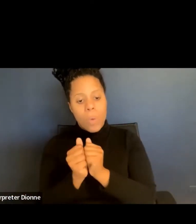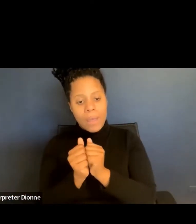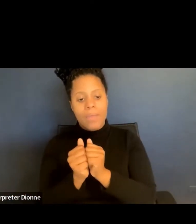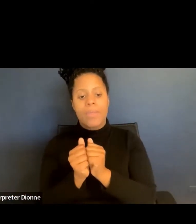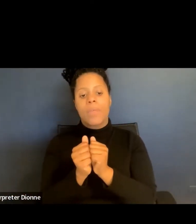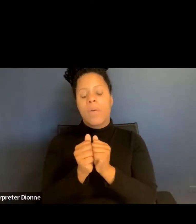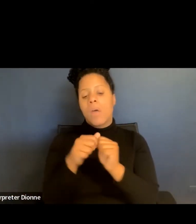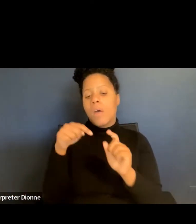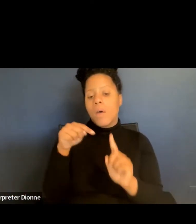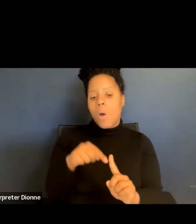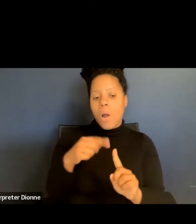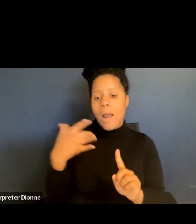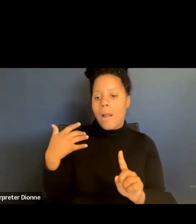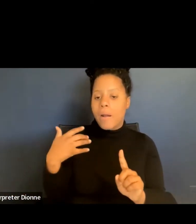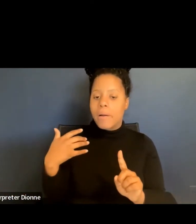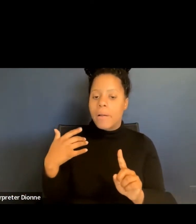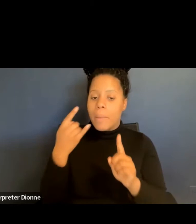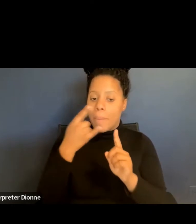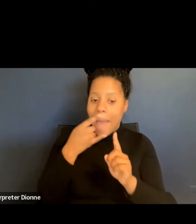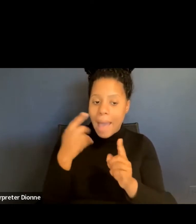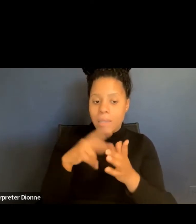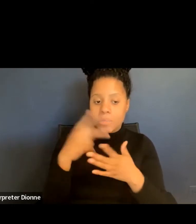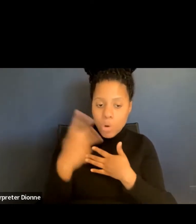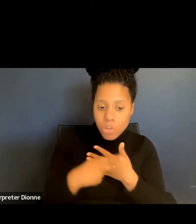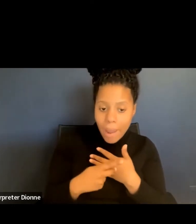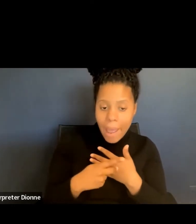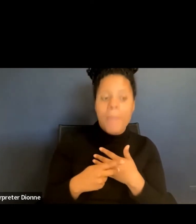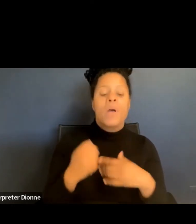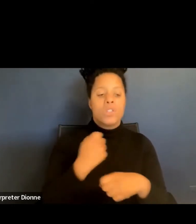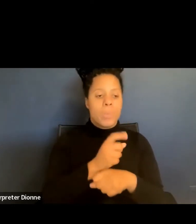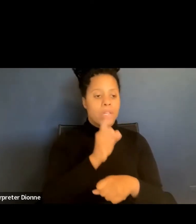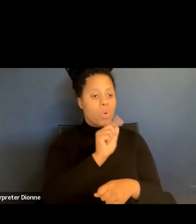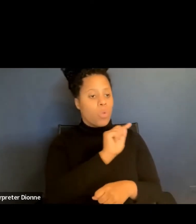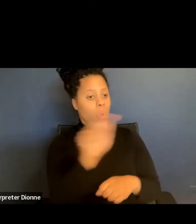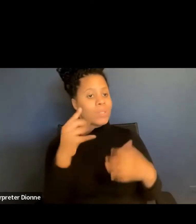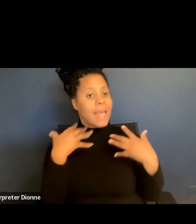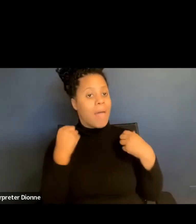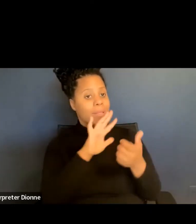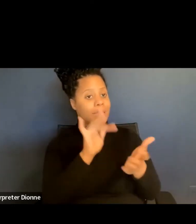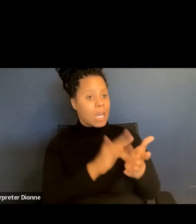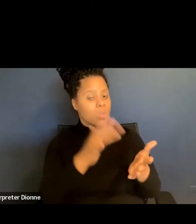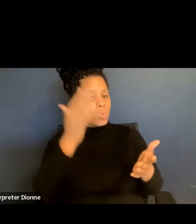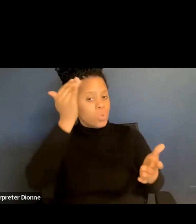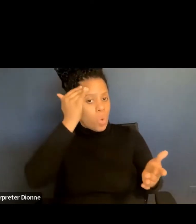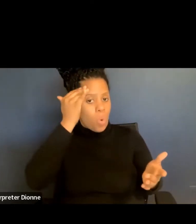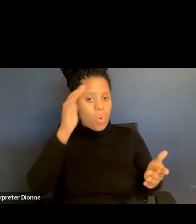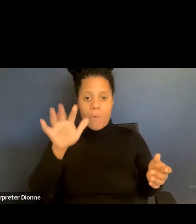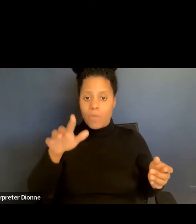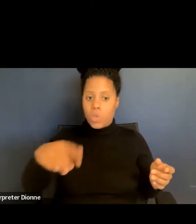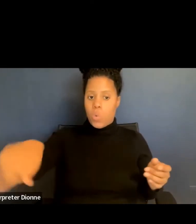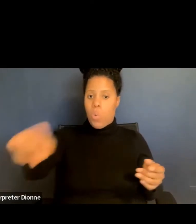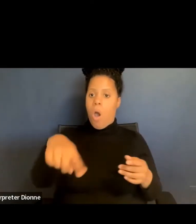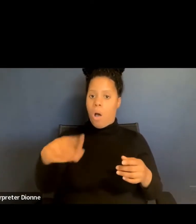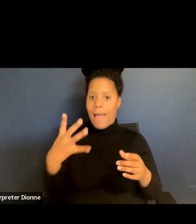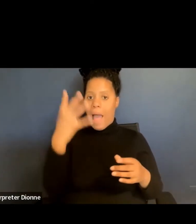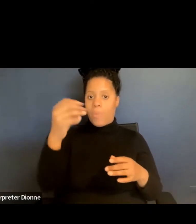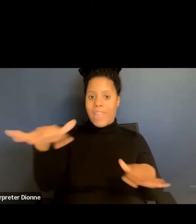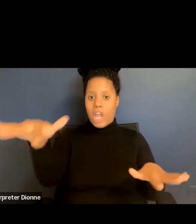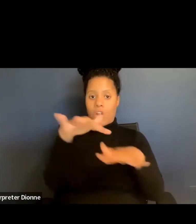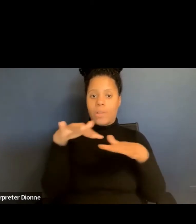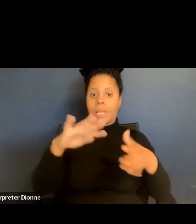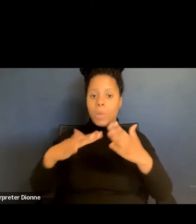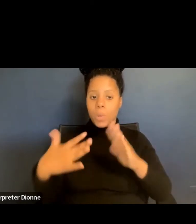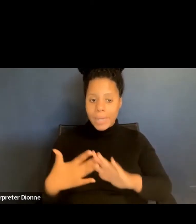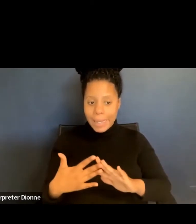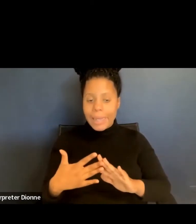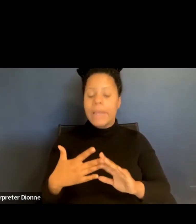end, they are aware of you all out in the community as potential partners if they have not already